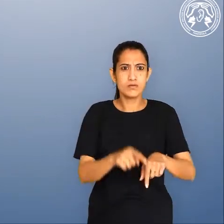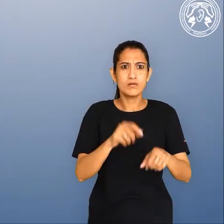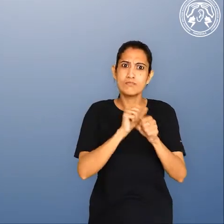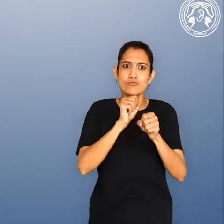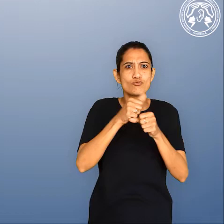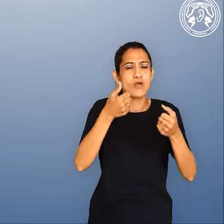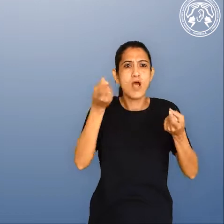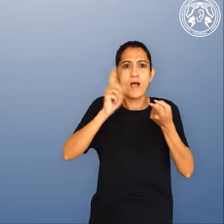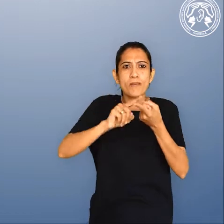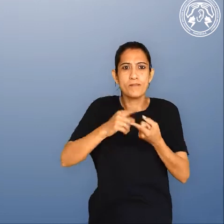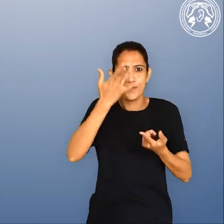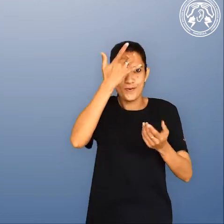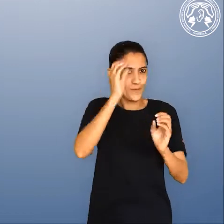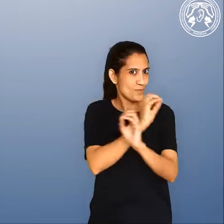different body parts.